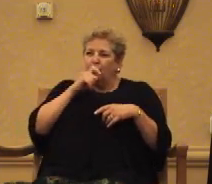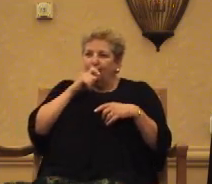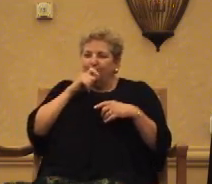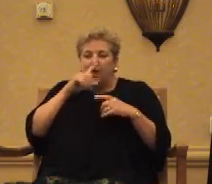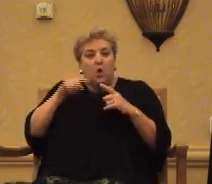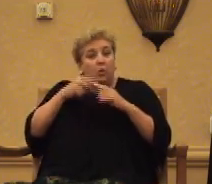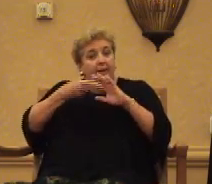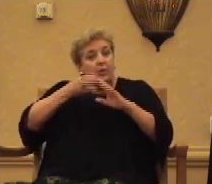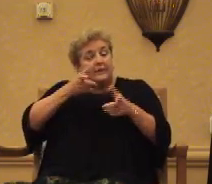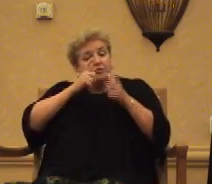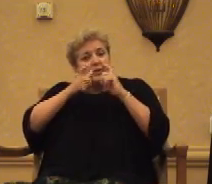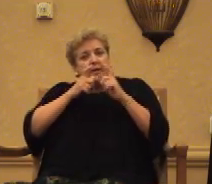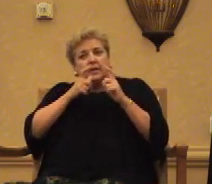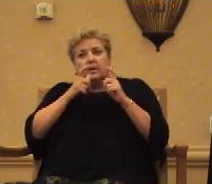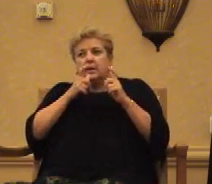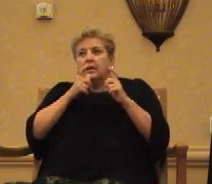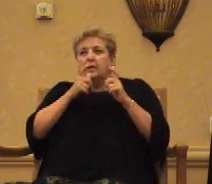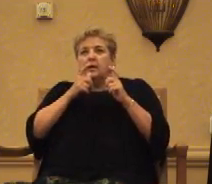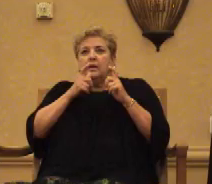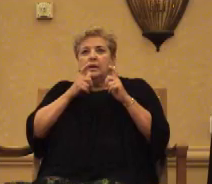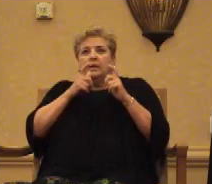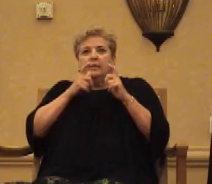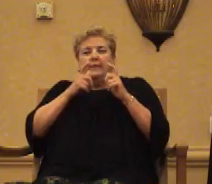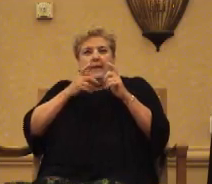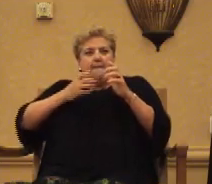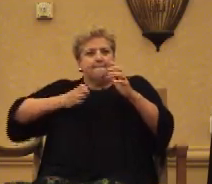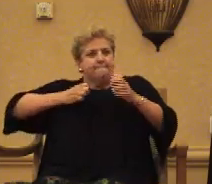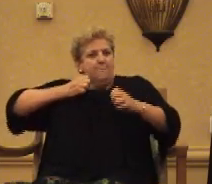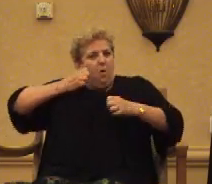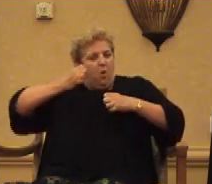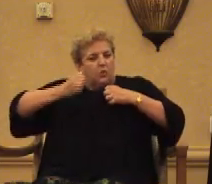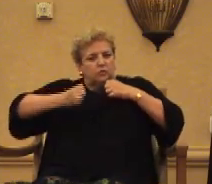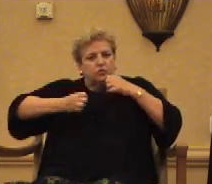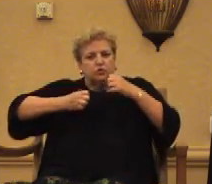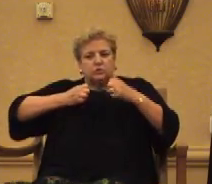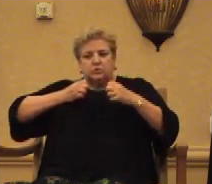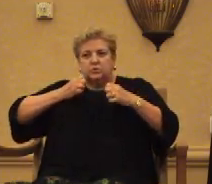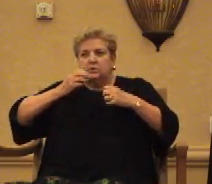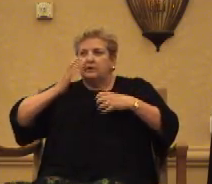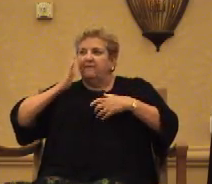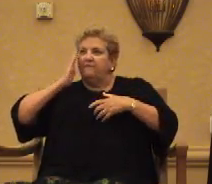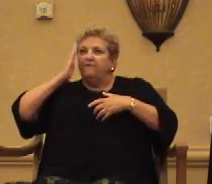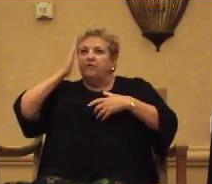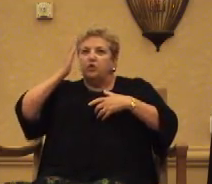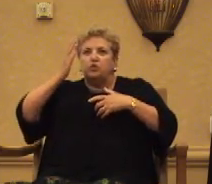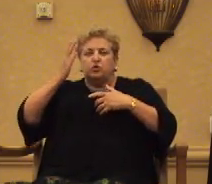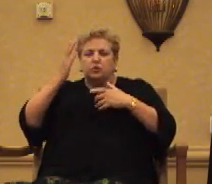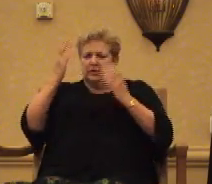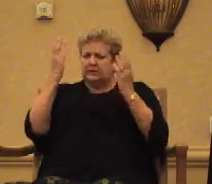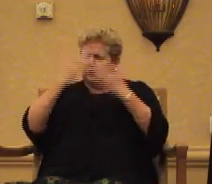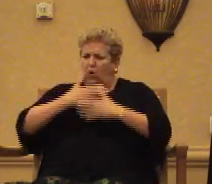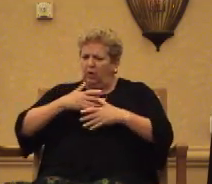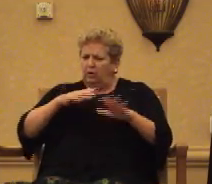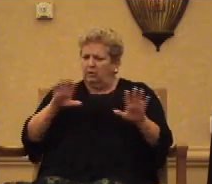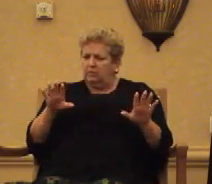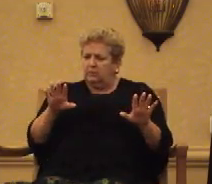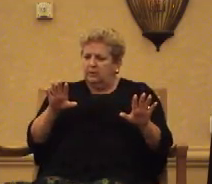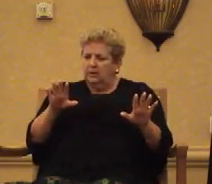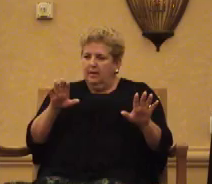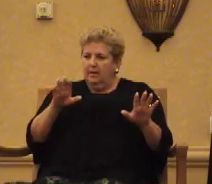just gets his emotions, his future, and it's bleak looking. I've never looked at my future